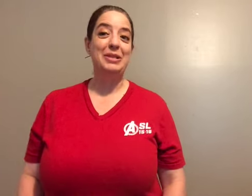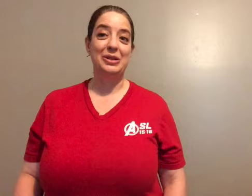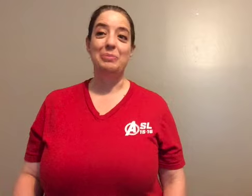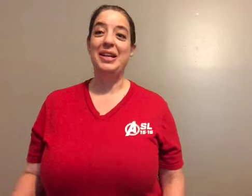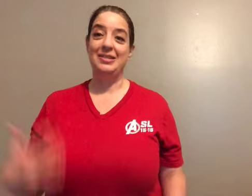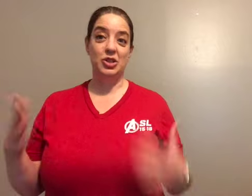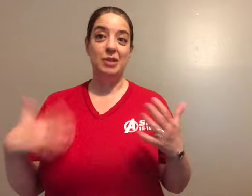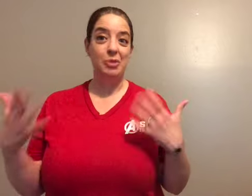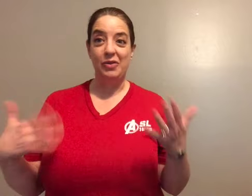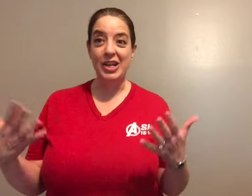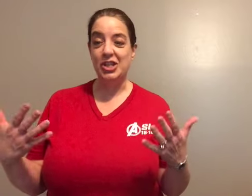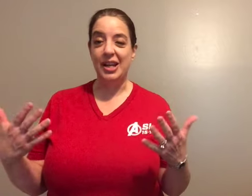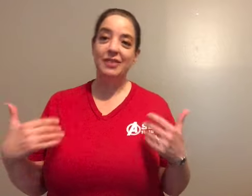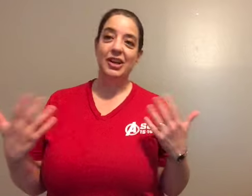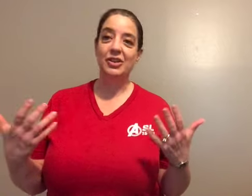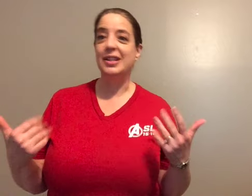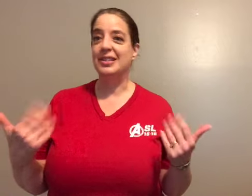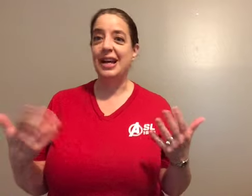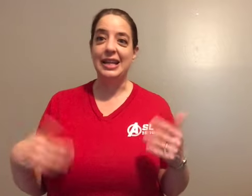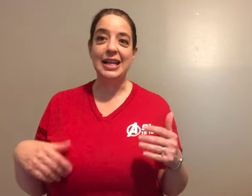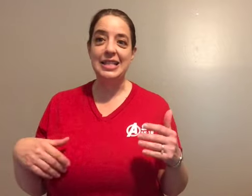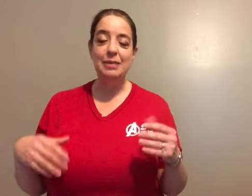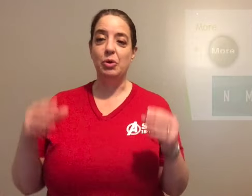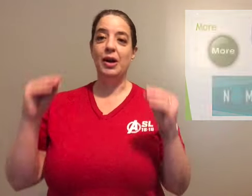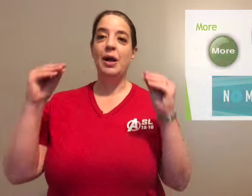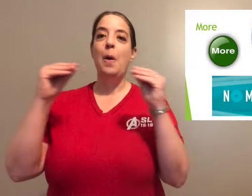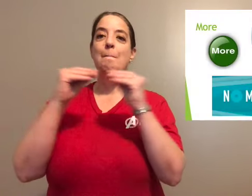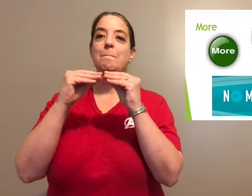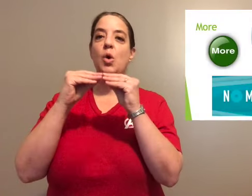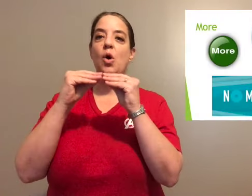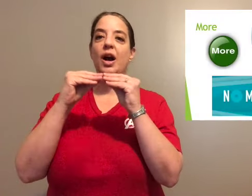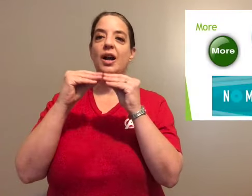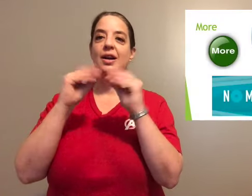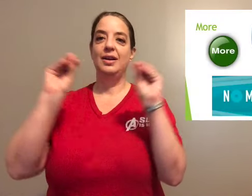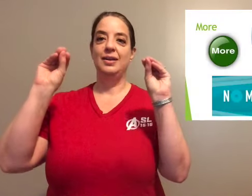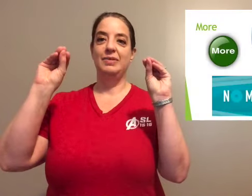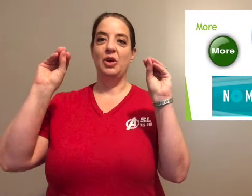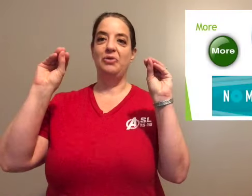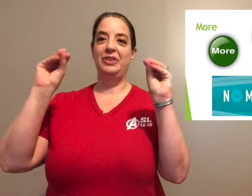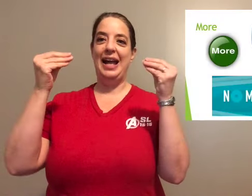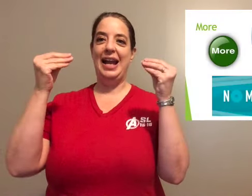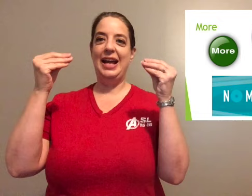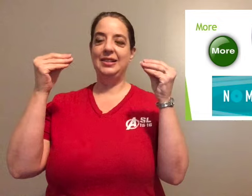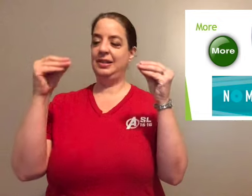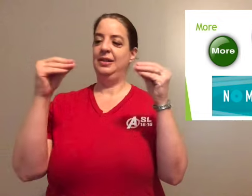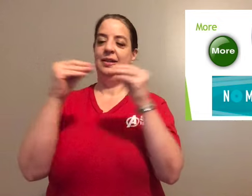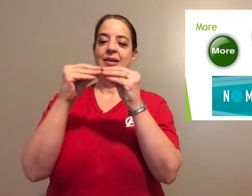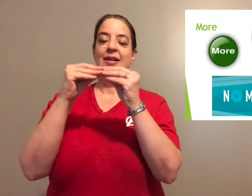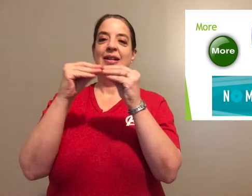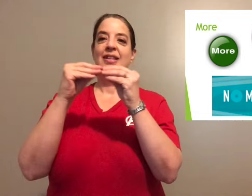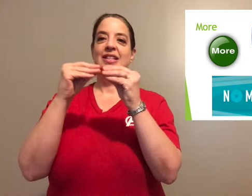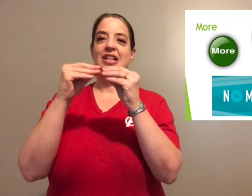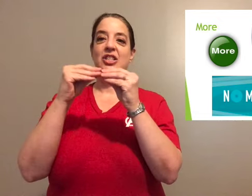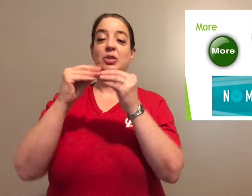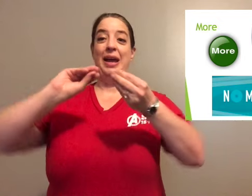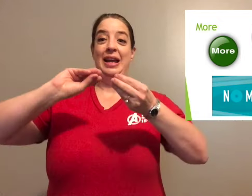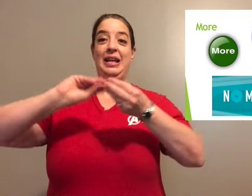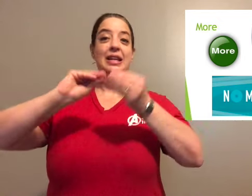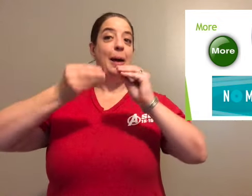learn because there's good motivation in it. If they learn this sign, they get to eat more. More. So flat hands that touch this way.